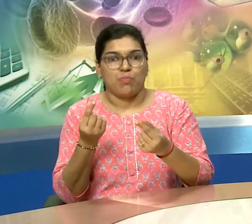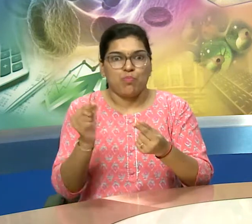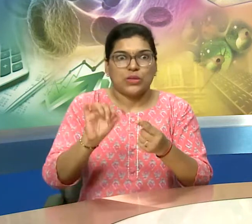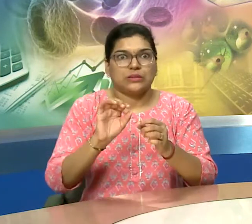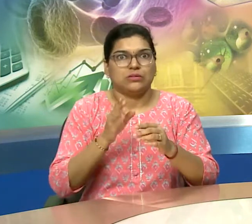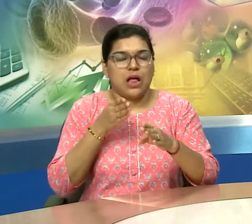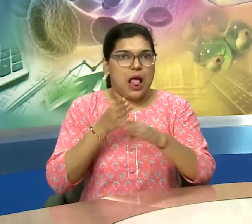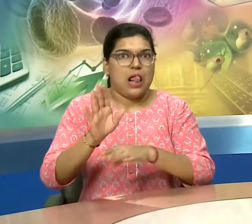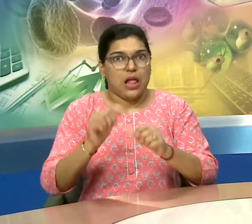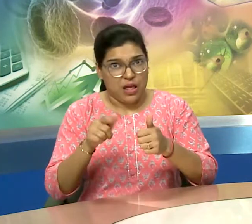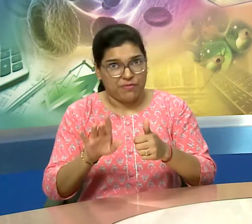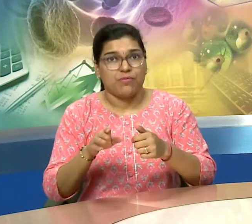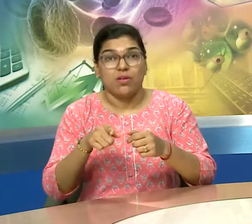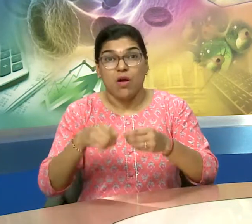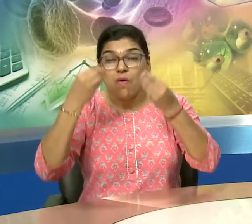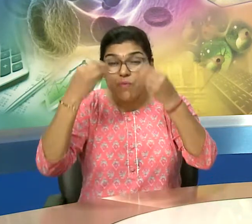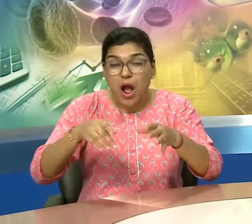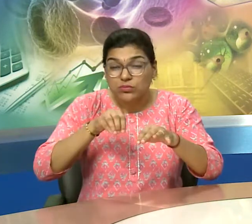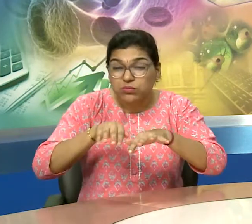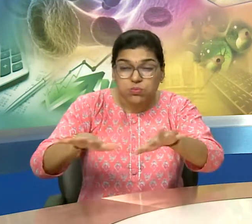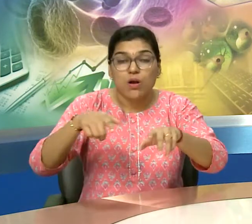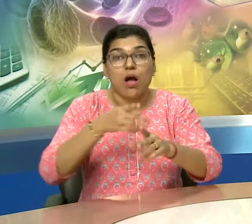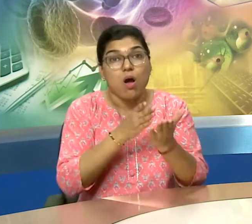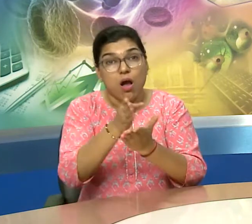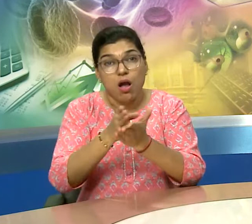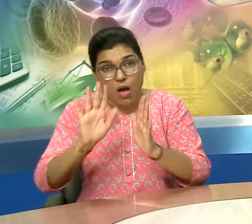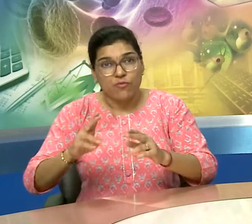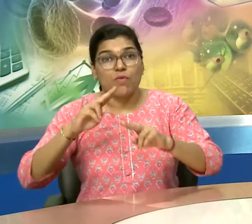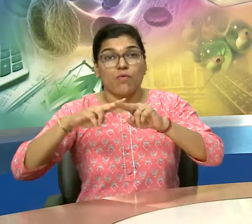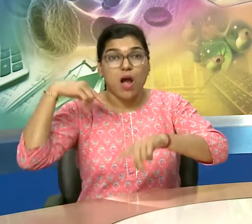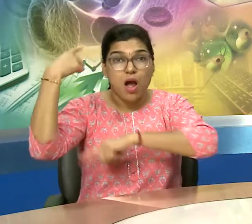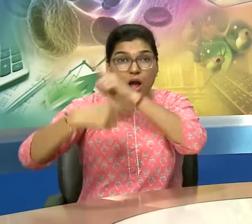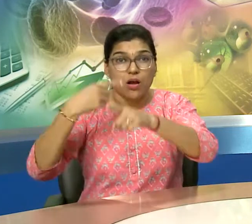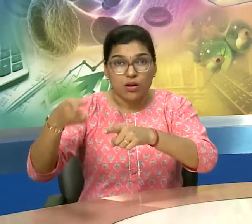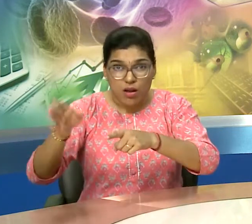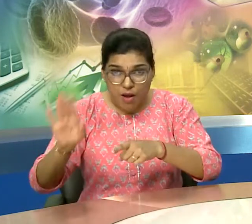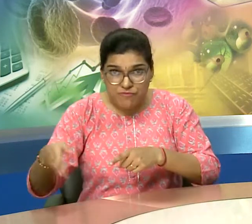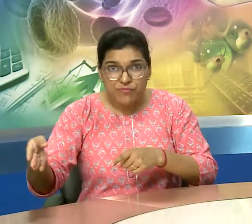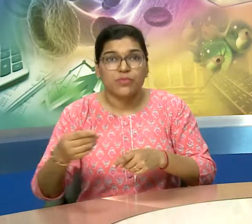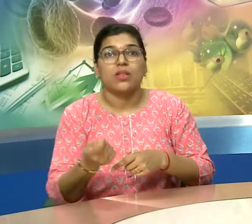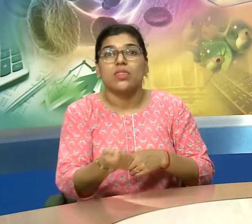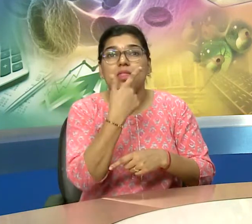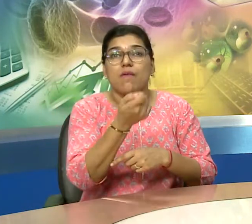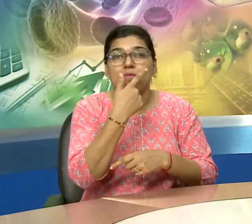toxic waste of industries, chemical fertilizers and pesticides from agricultural